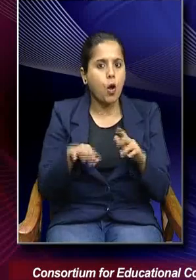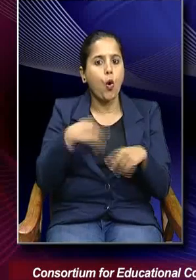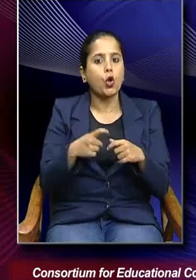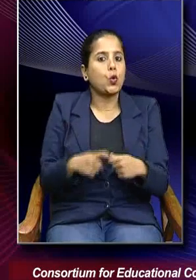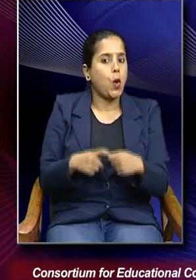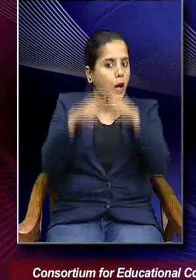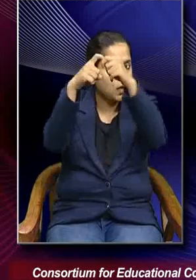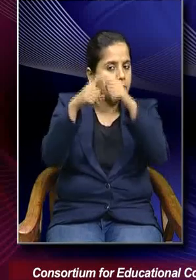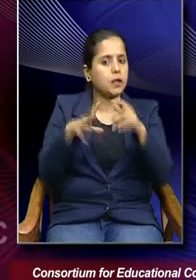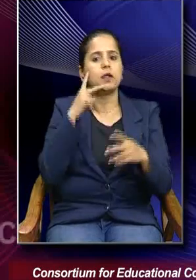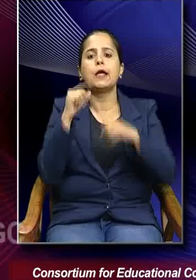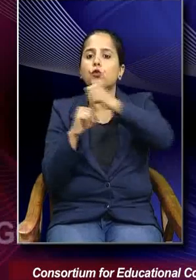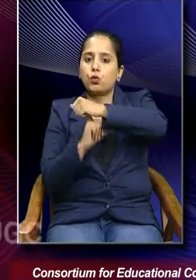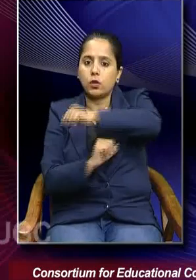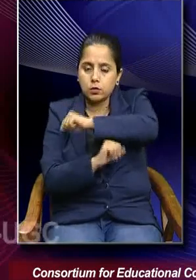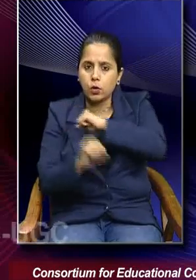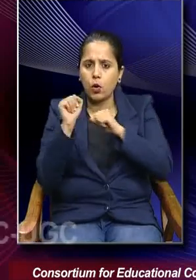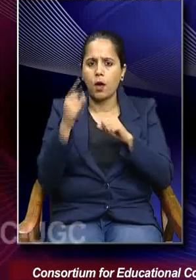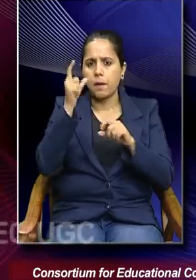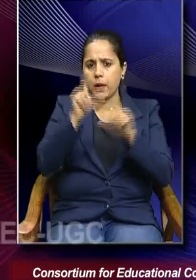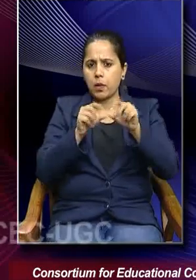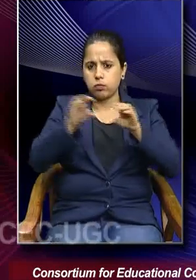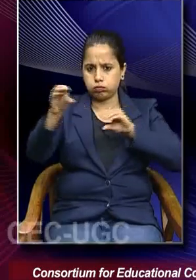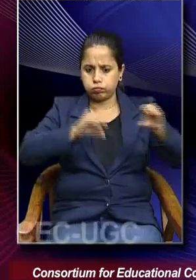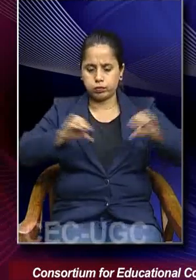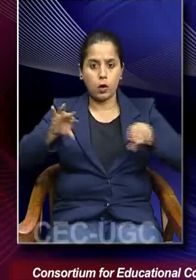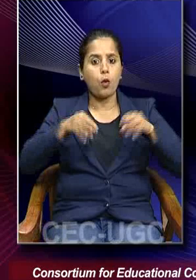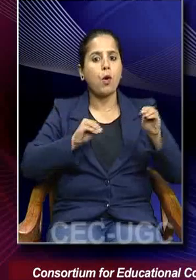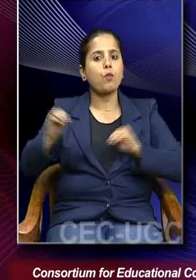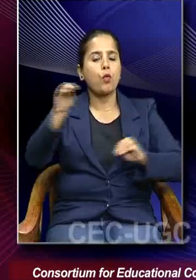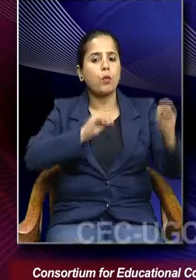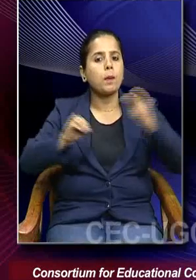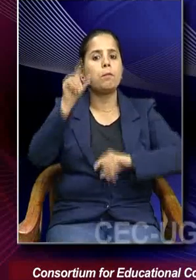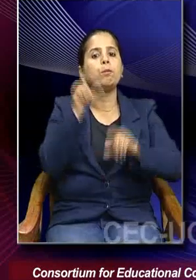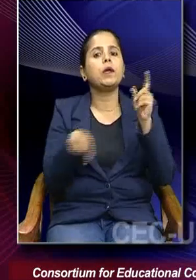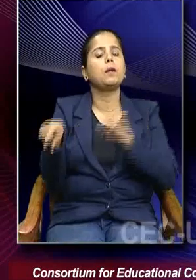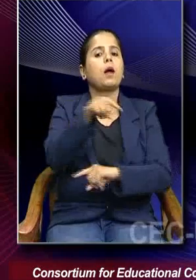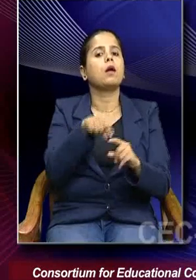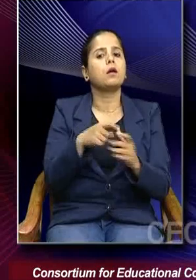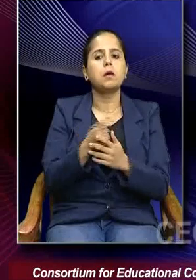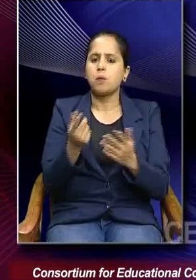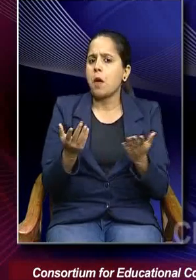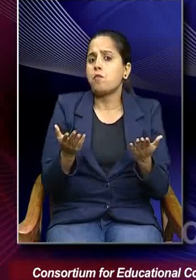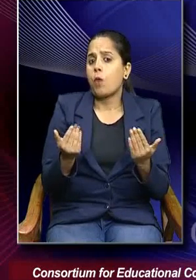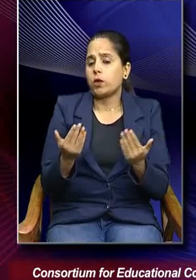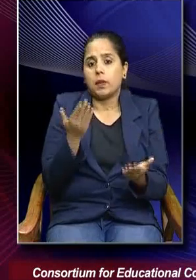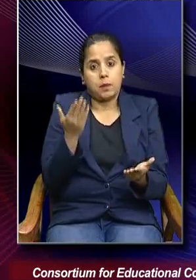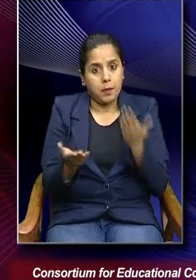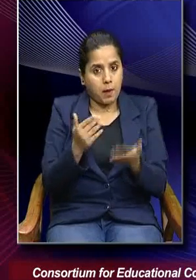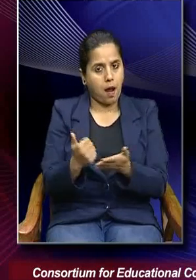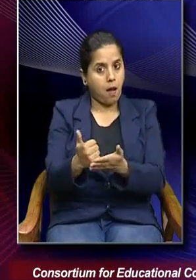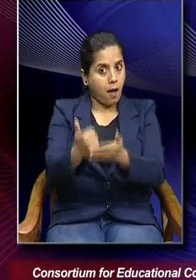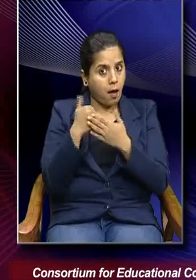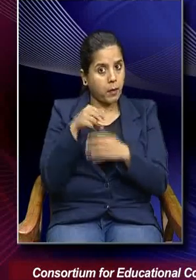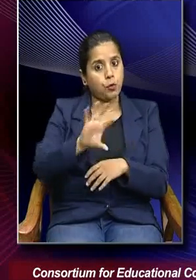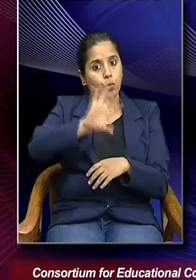quality, structure, distribution and movement of population can either help the